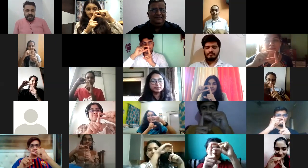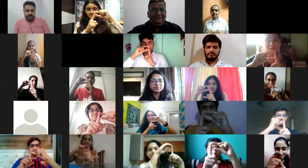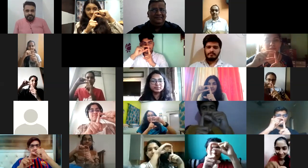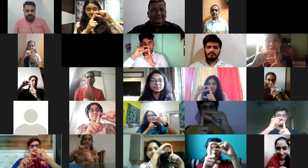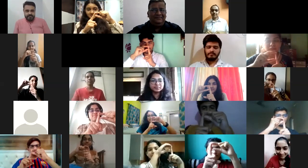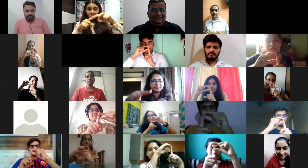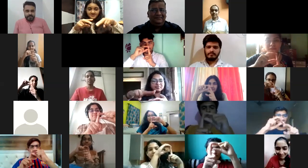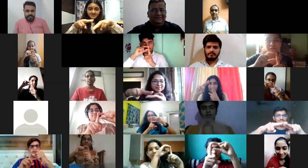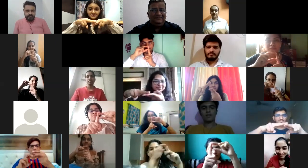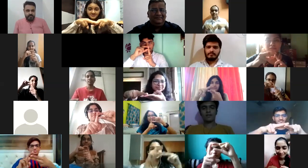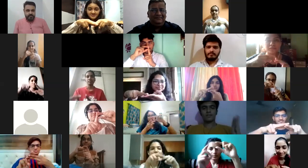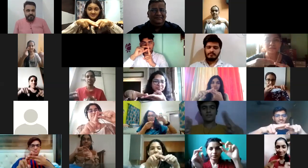F, F for farmer.